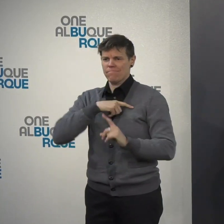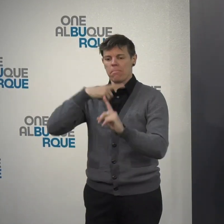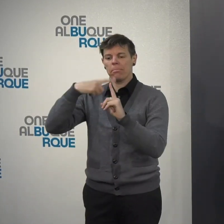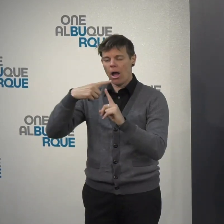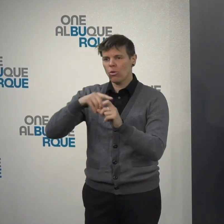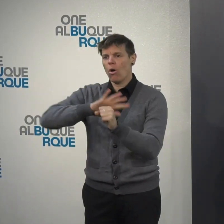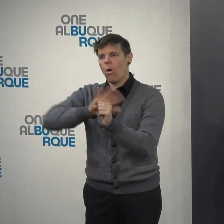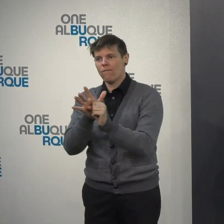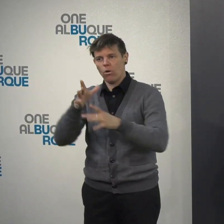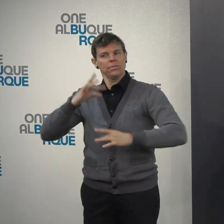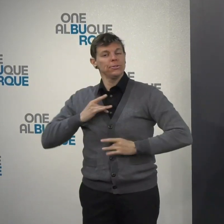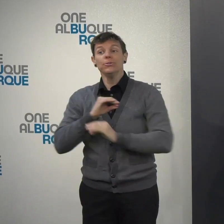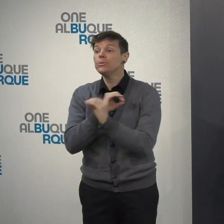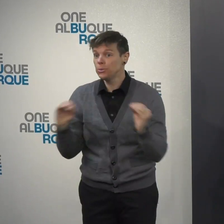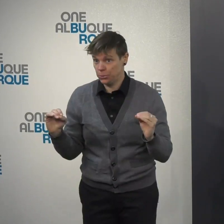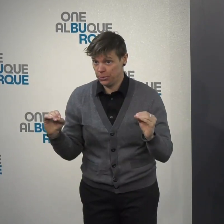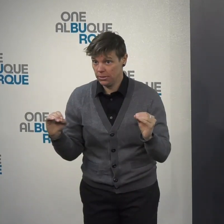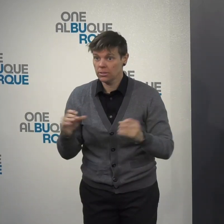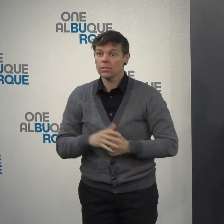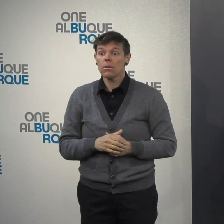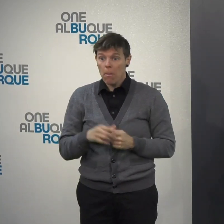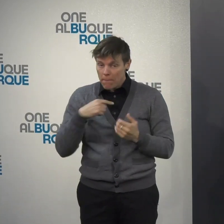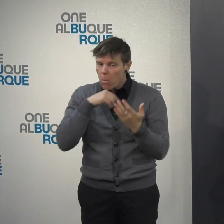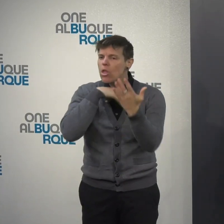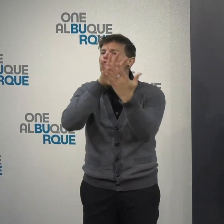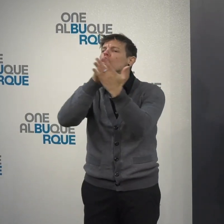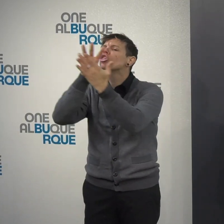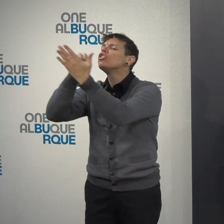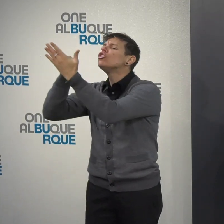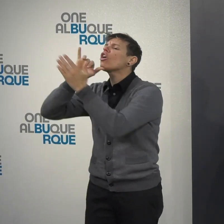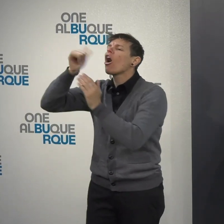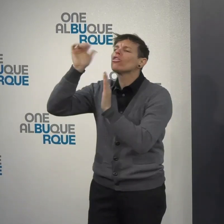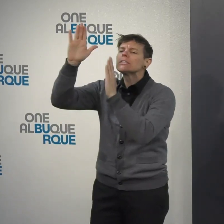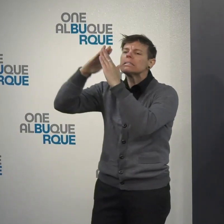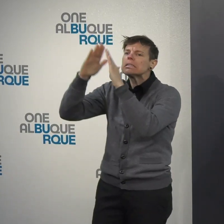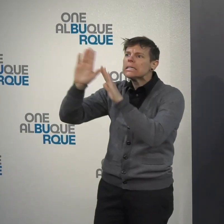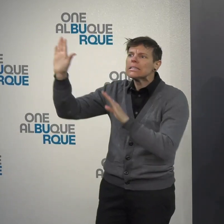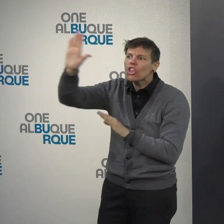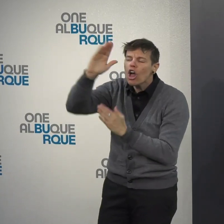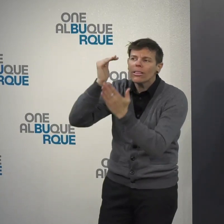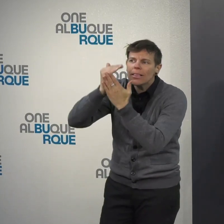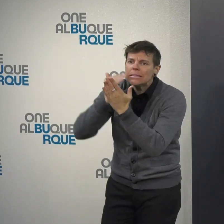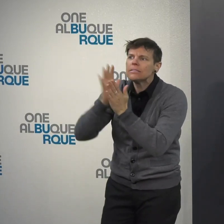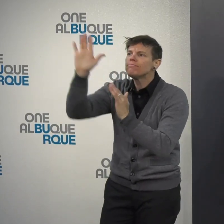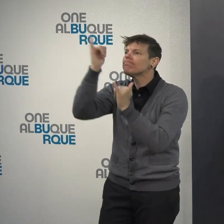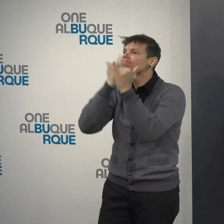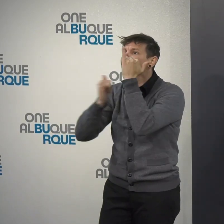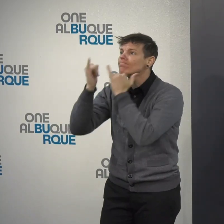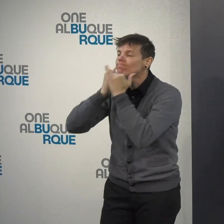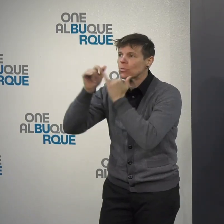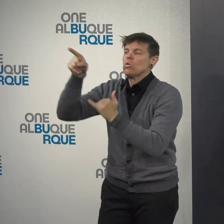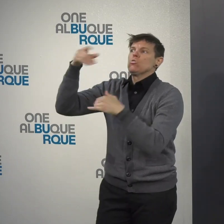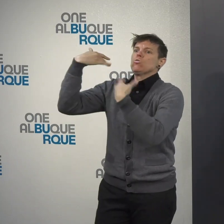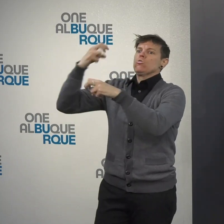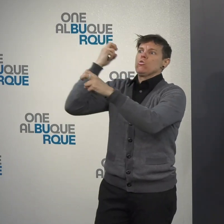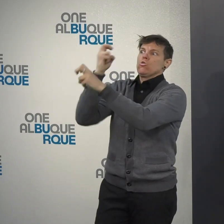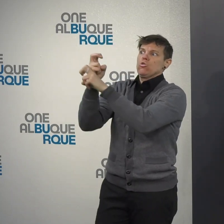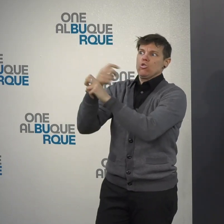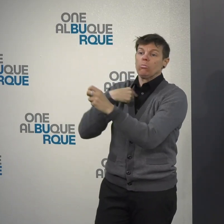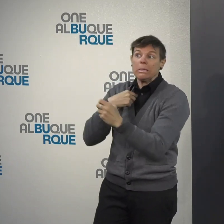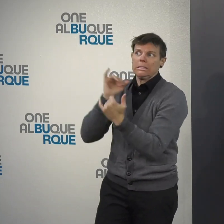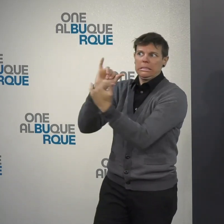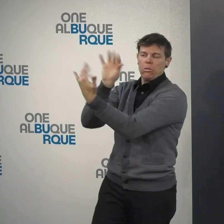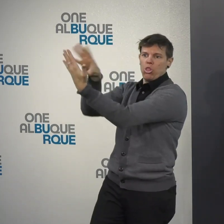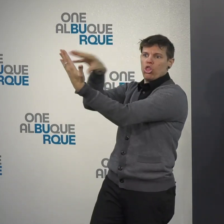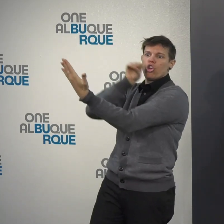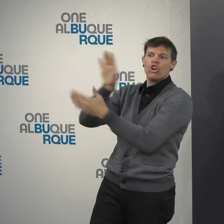lot of the resources we've learned from other departments, lessons learned. We have weekly conference calls with the Major City Chiefs Association, and everybody across the